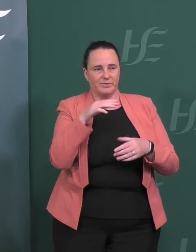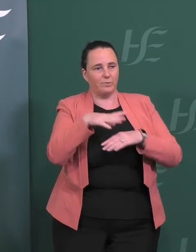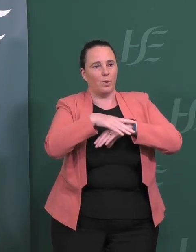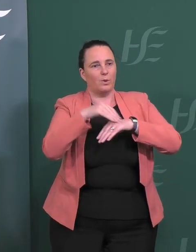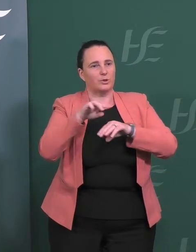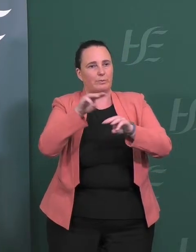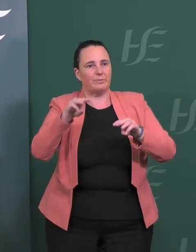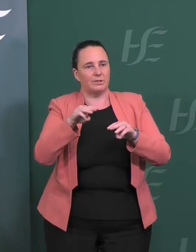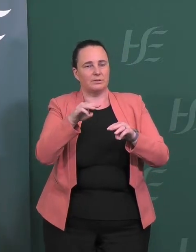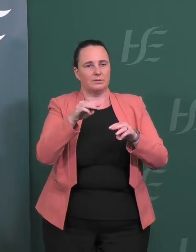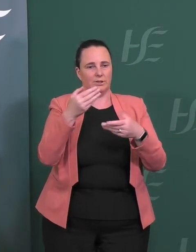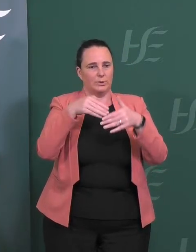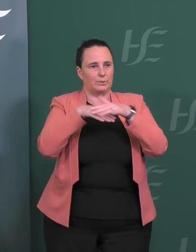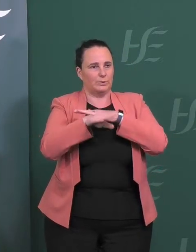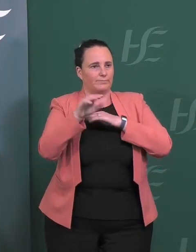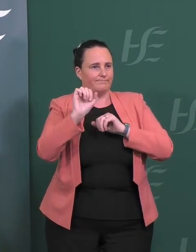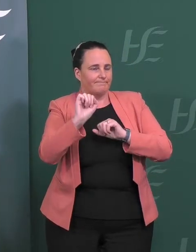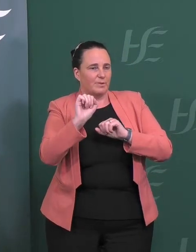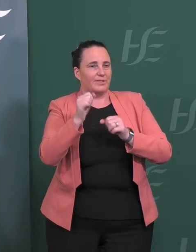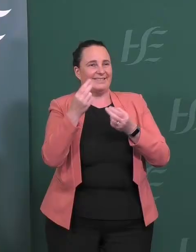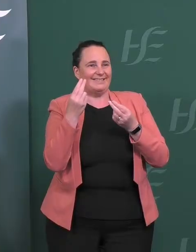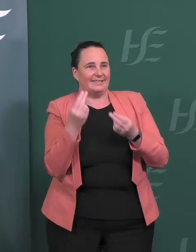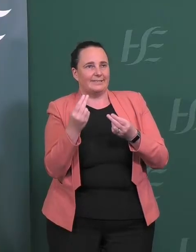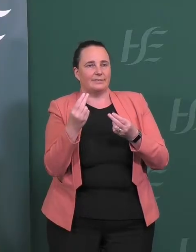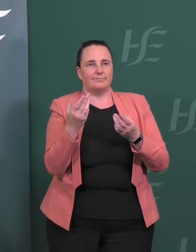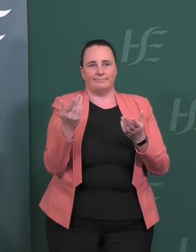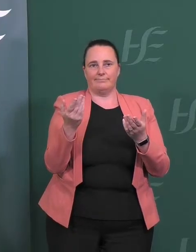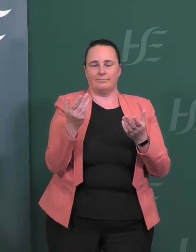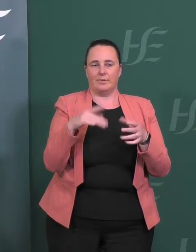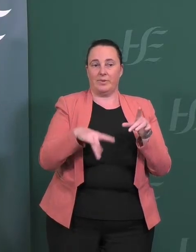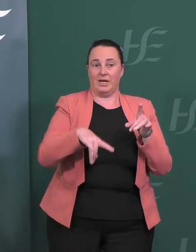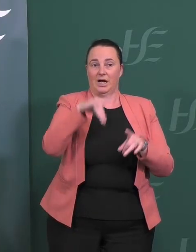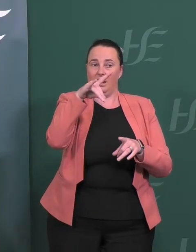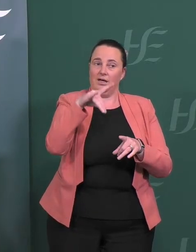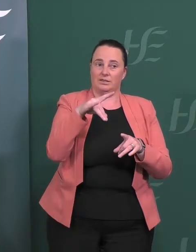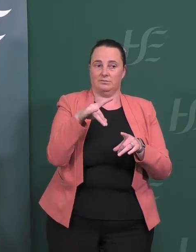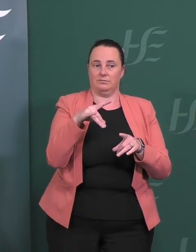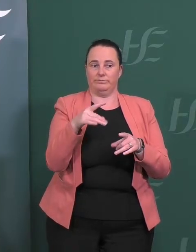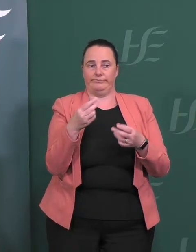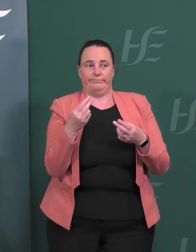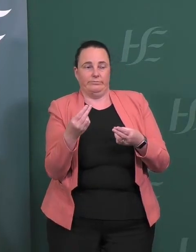people needing, in most cases, actually high acute care.